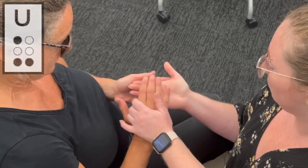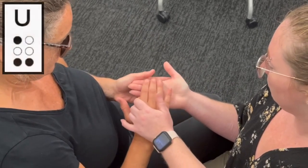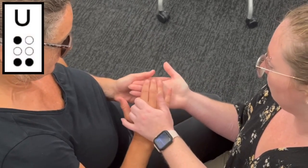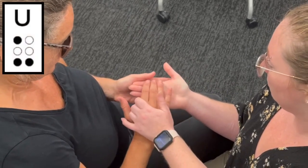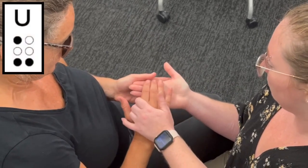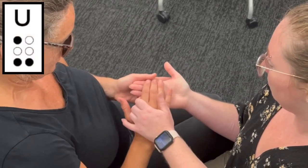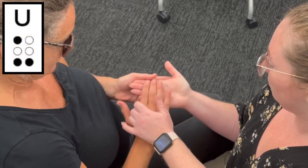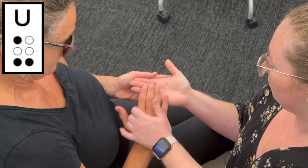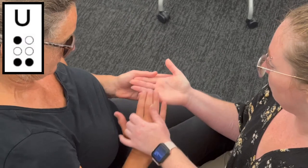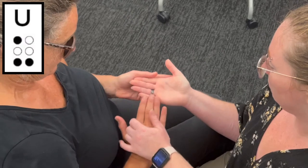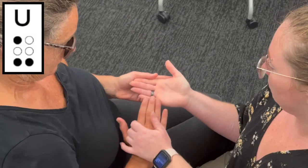6.